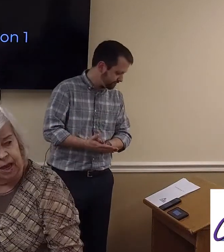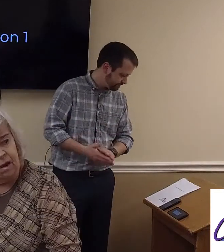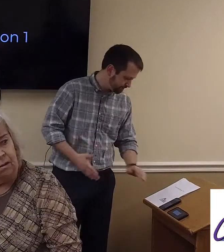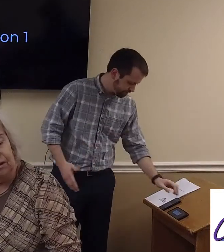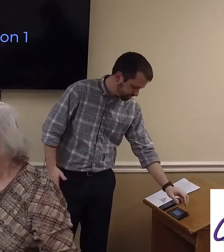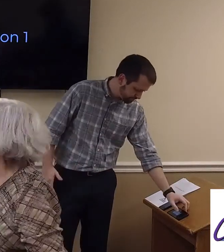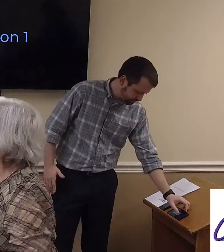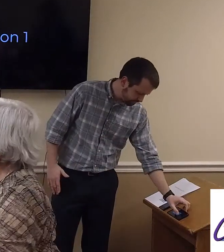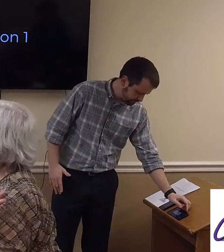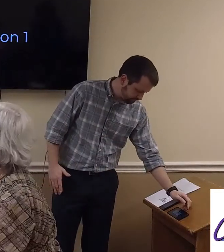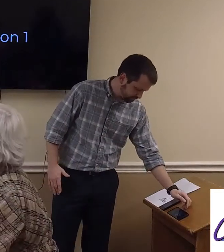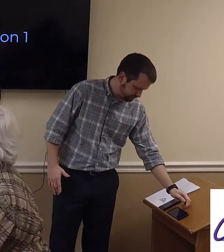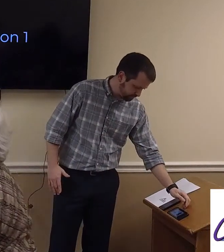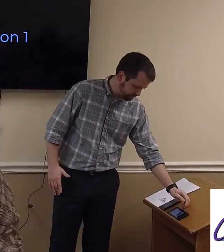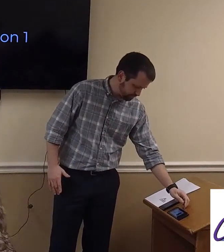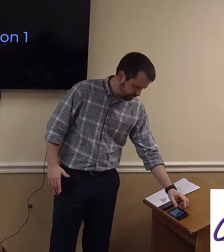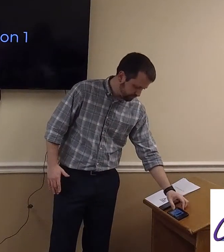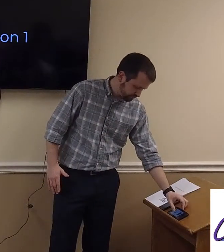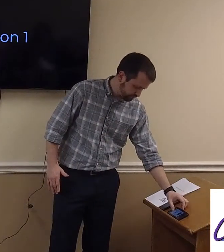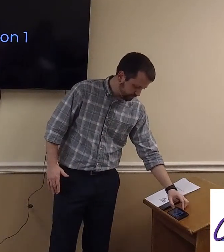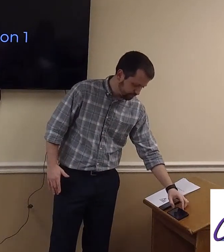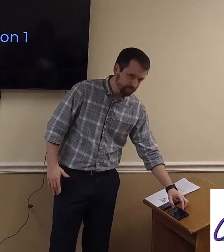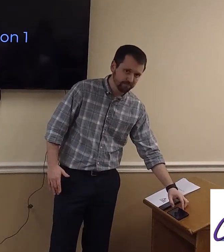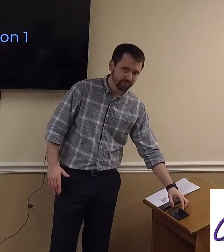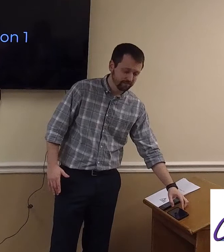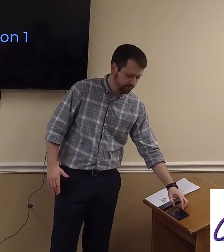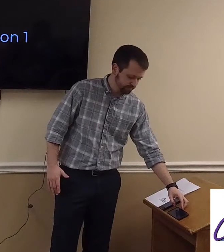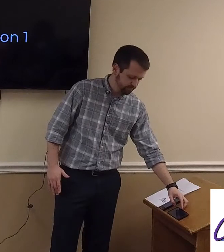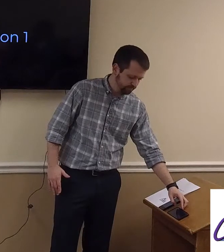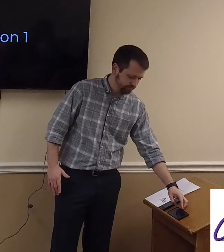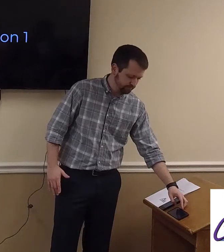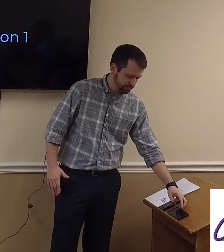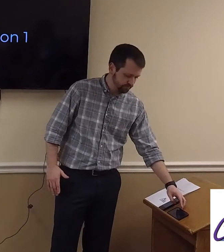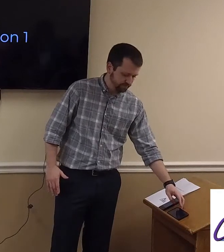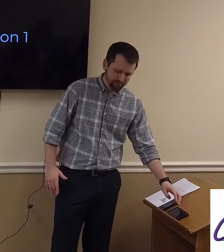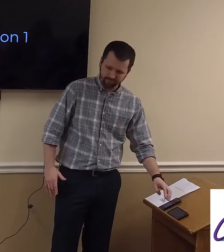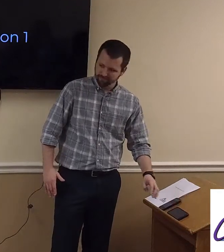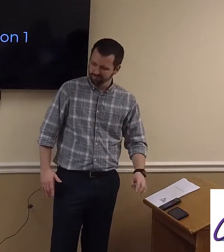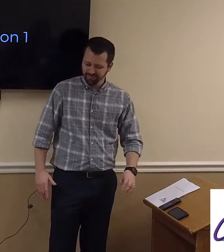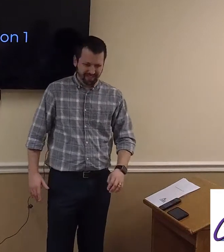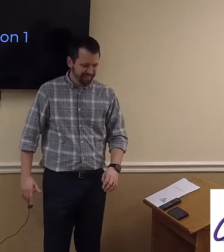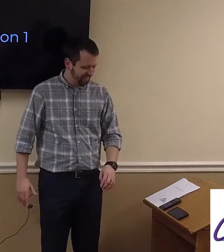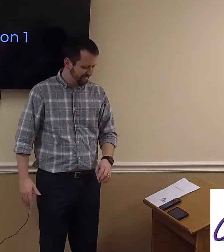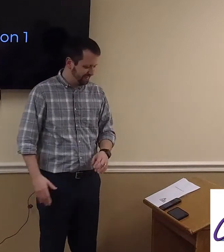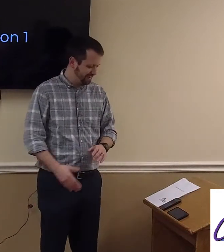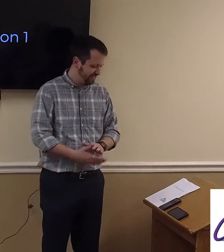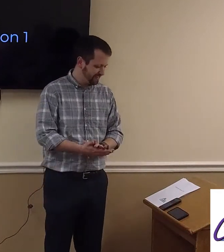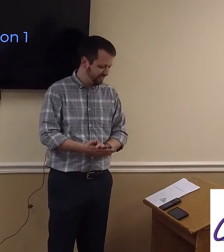I'm fine. You sit there. And just don't want me back. Okay, let's sit next to your